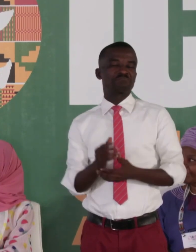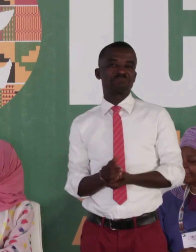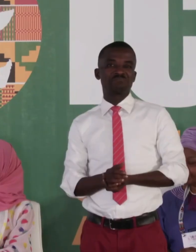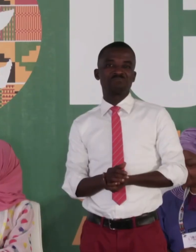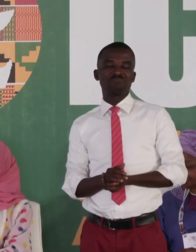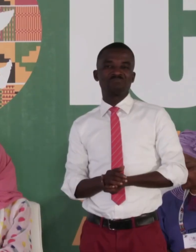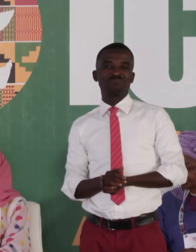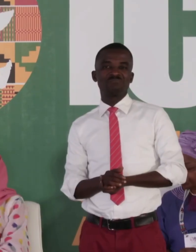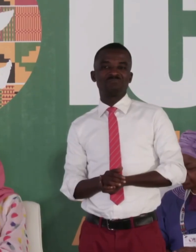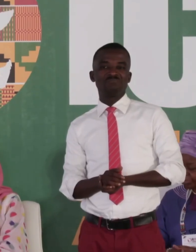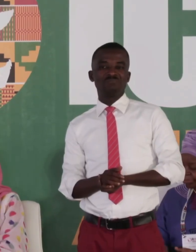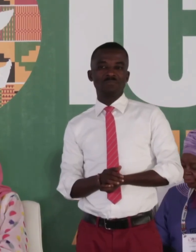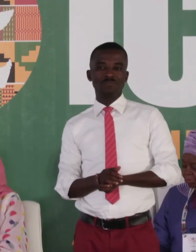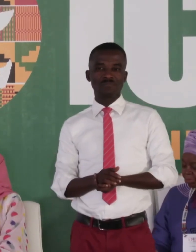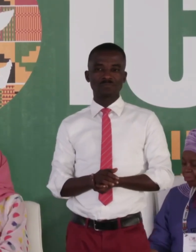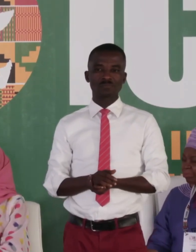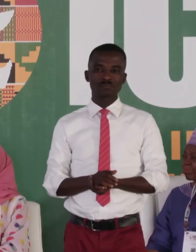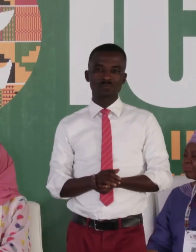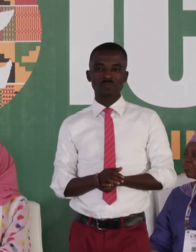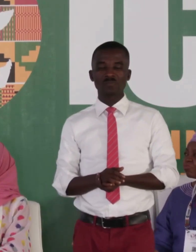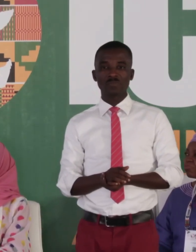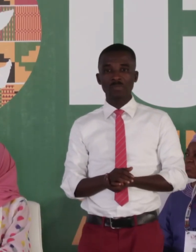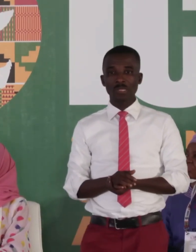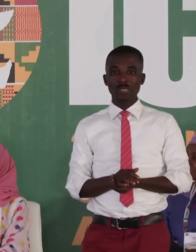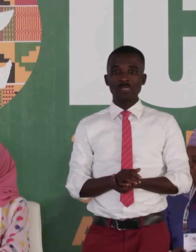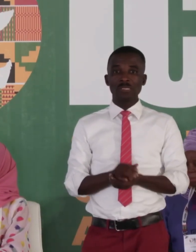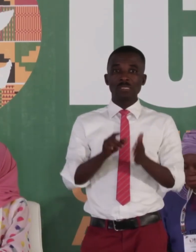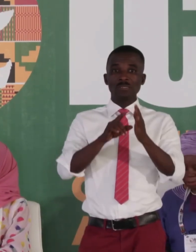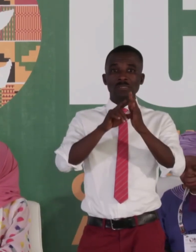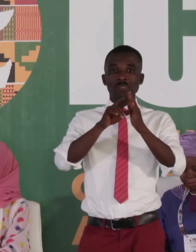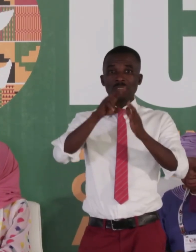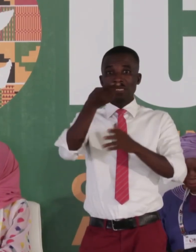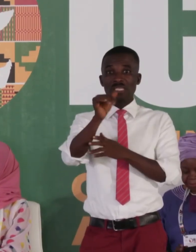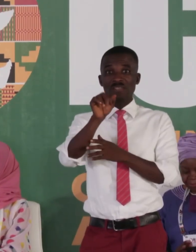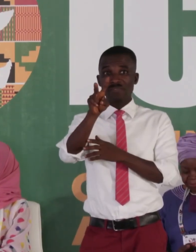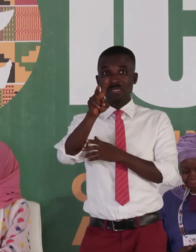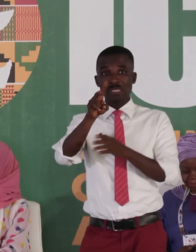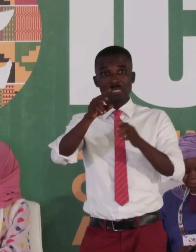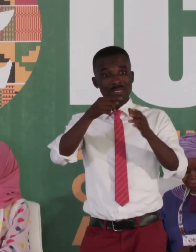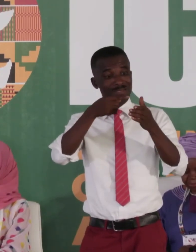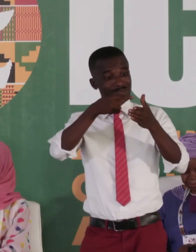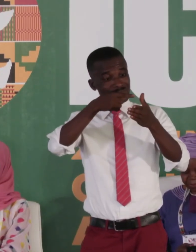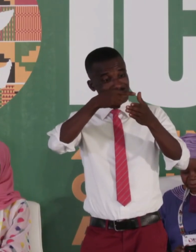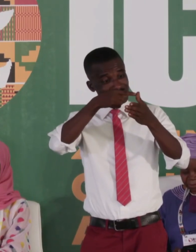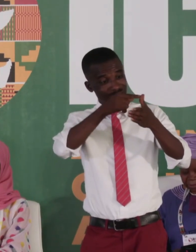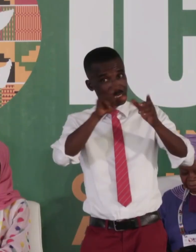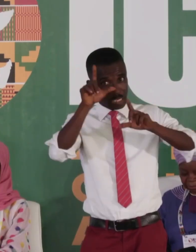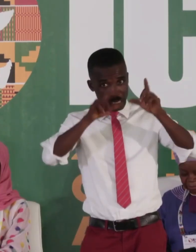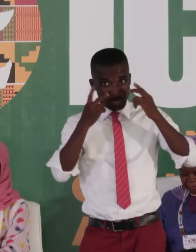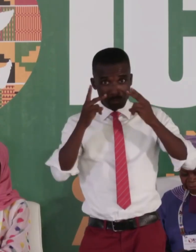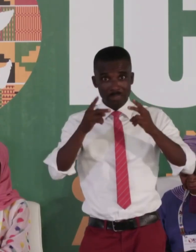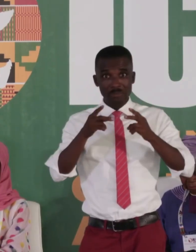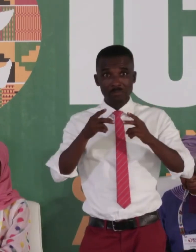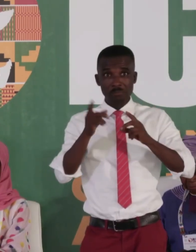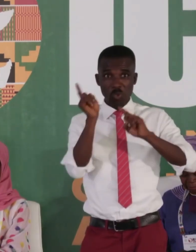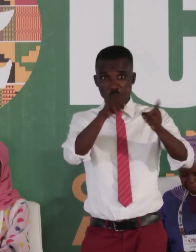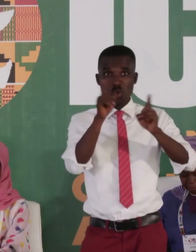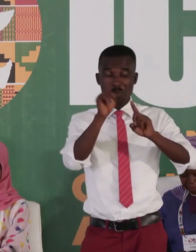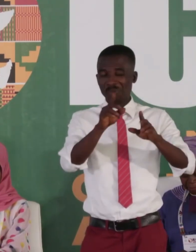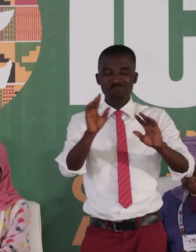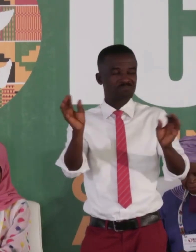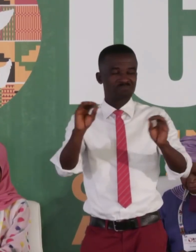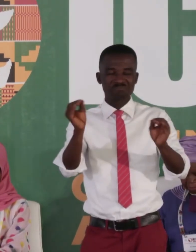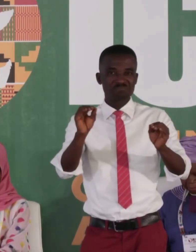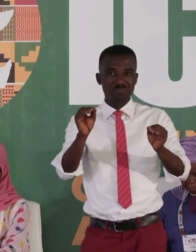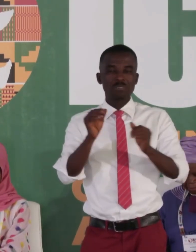With regards to the testing, the testing was reduced mostly due to mobility and not stockouts. There were enough test